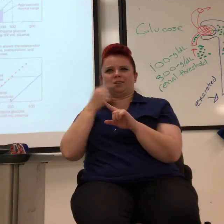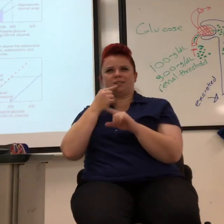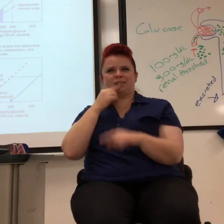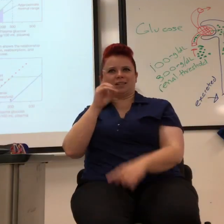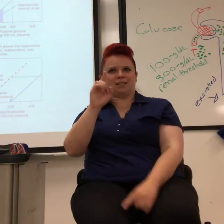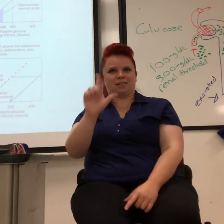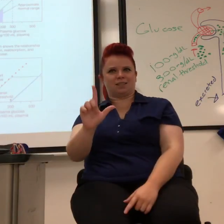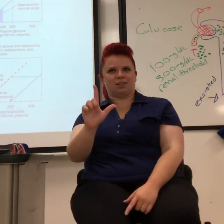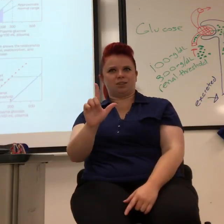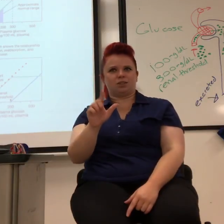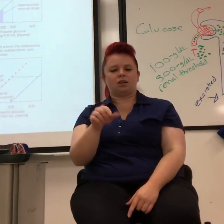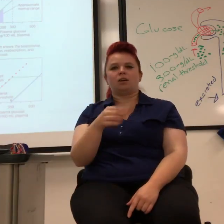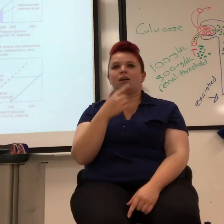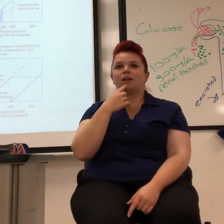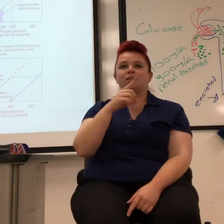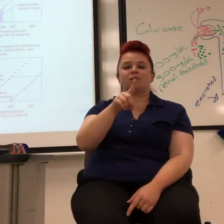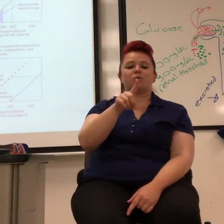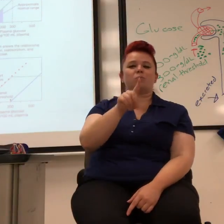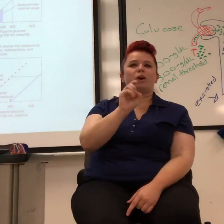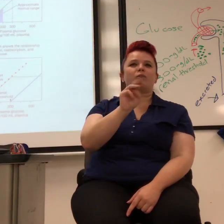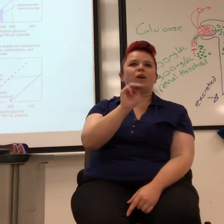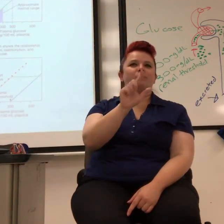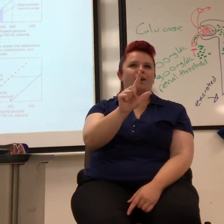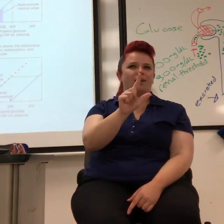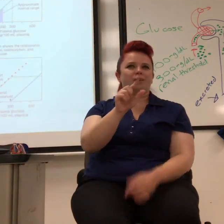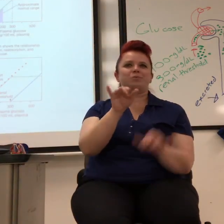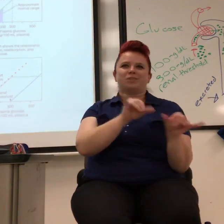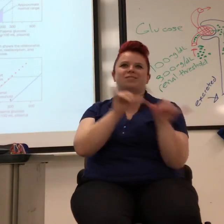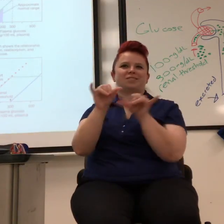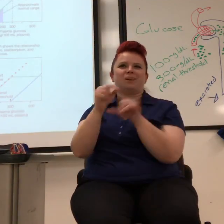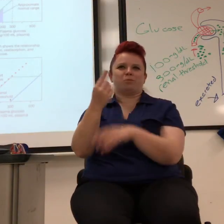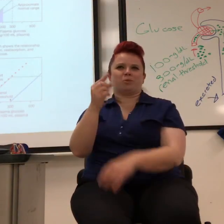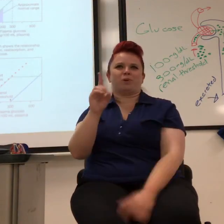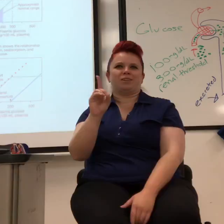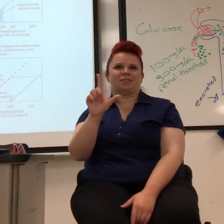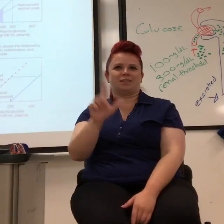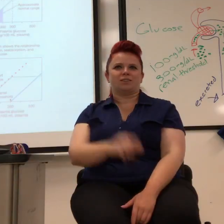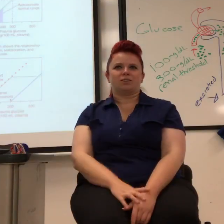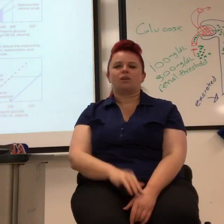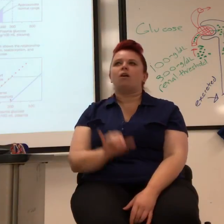says 100 ml, which is the same thing as a deciliter. Oh, okay.